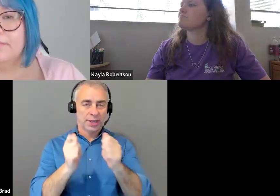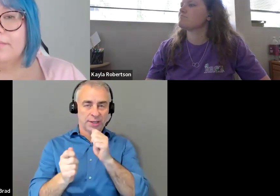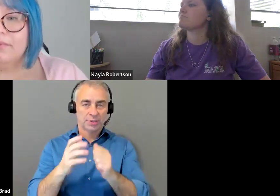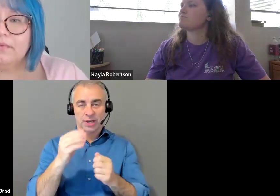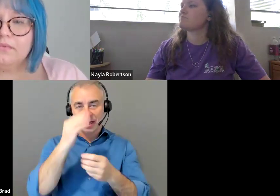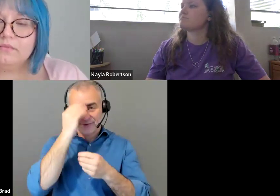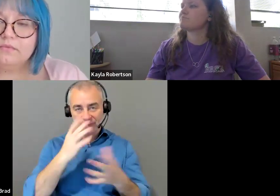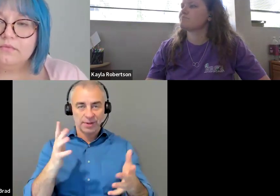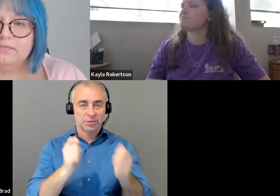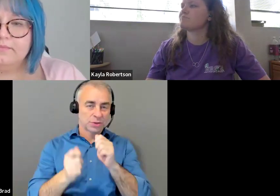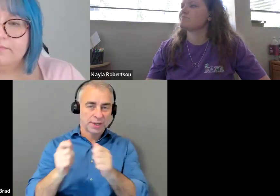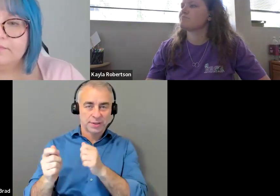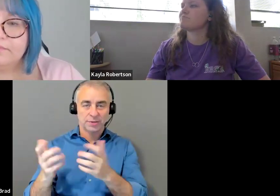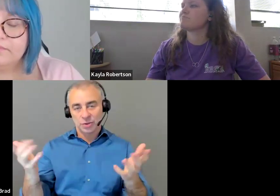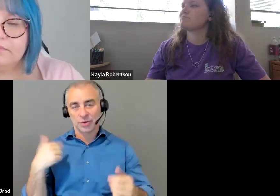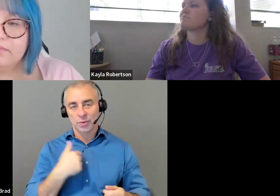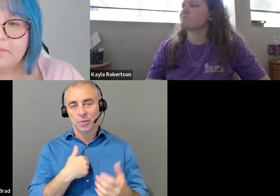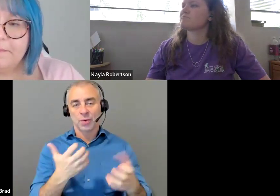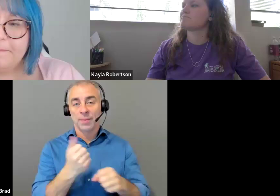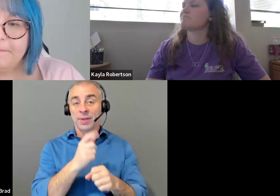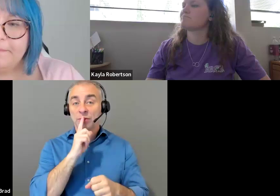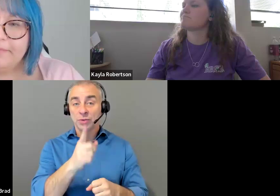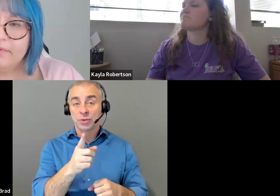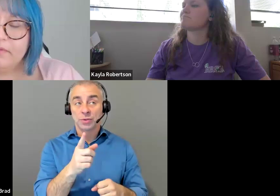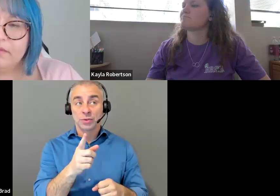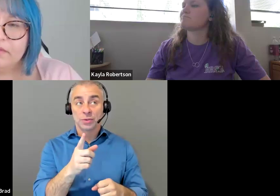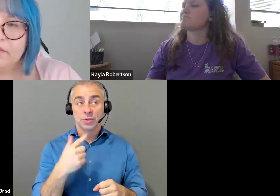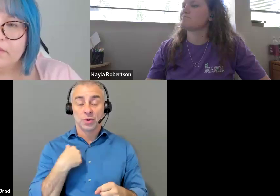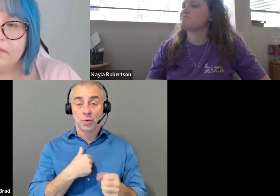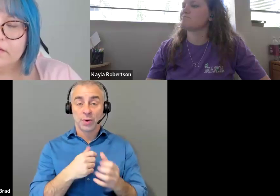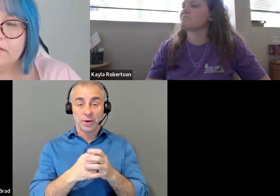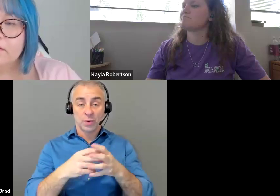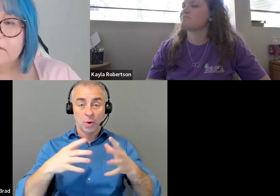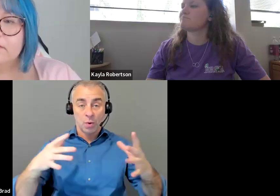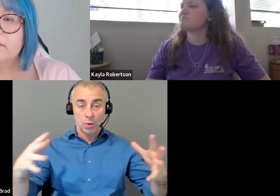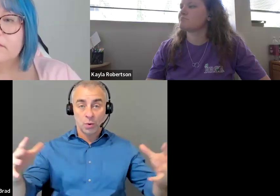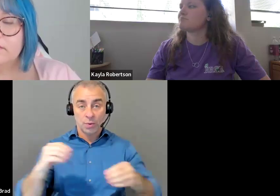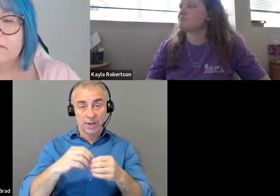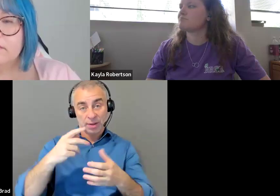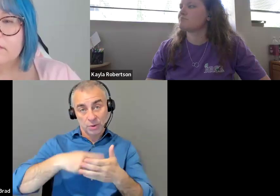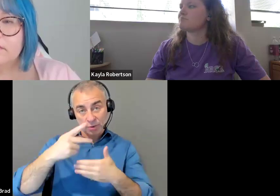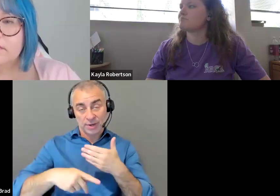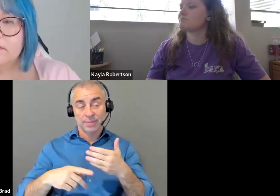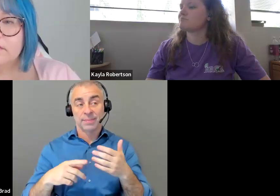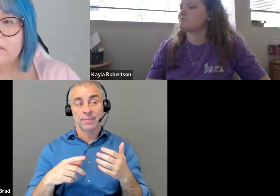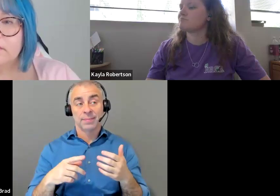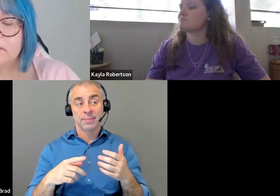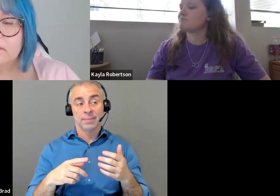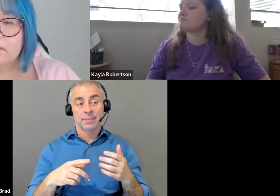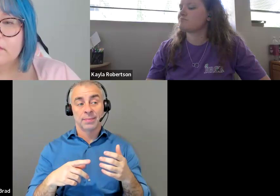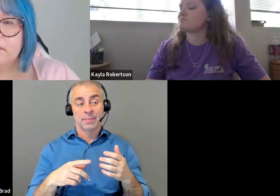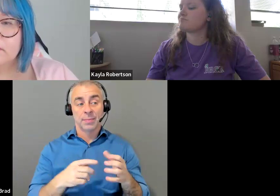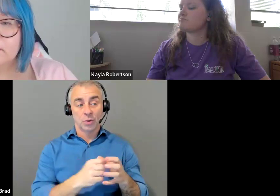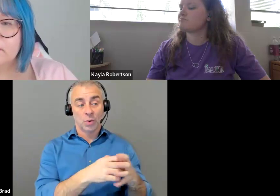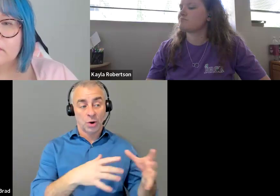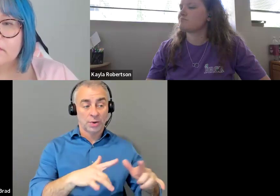information changes. And so we want to make sure that as we're growing in the program, that we're also providing